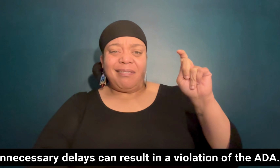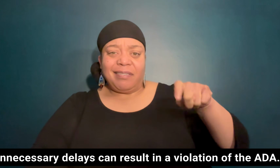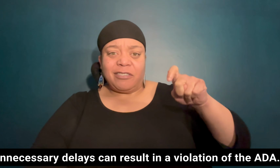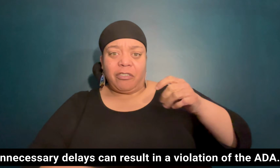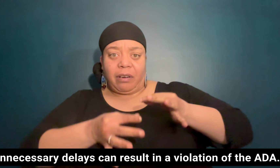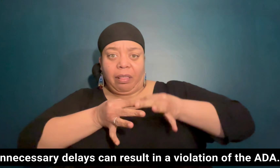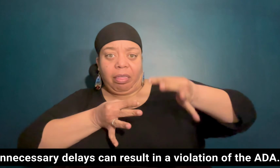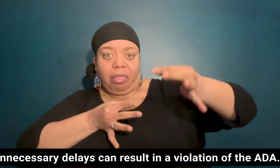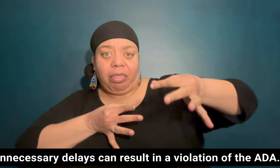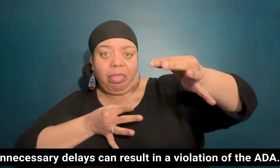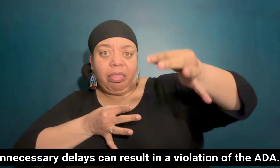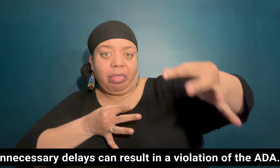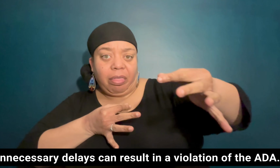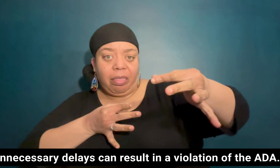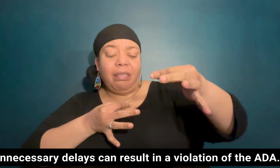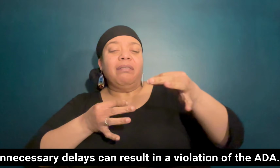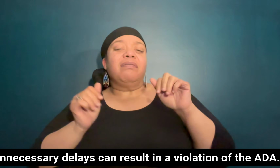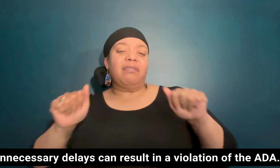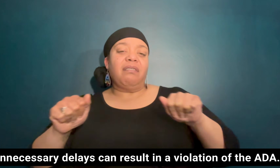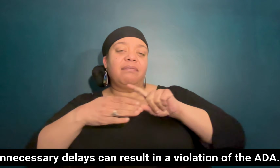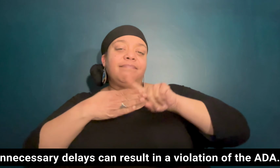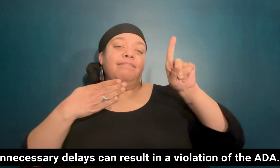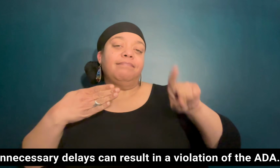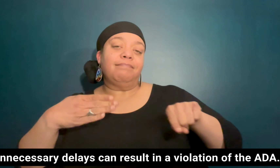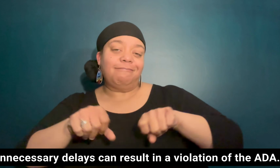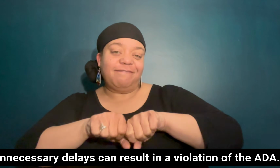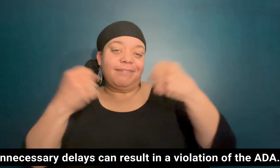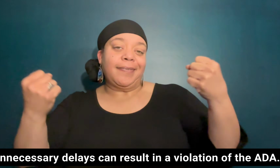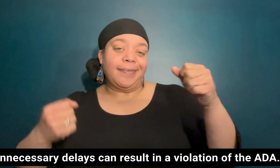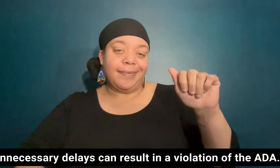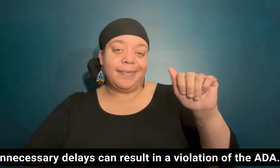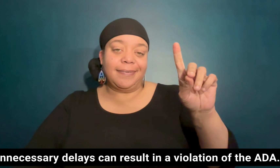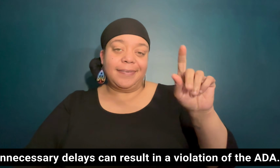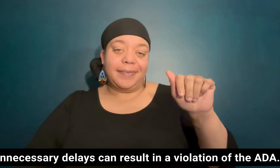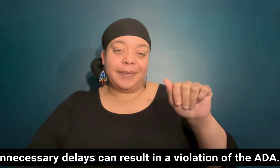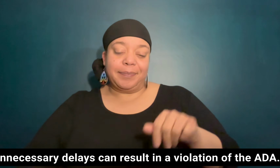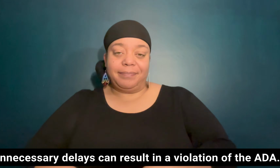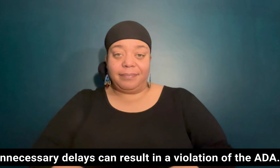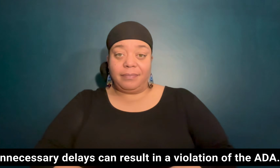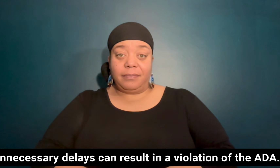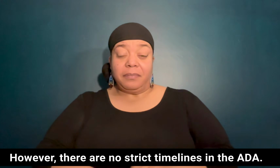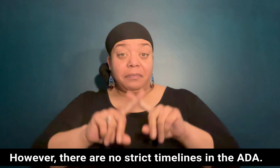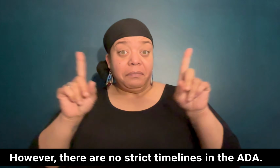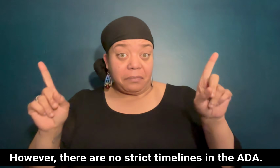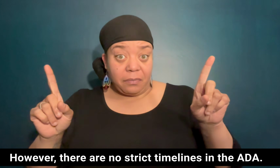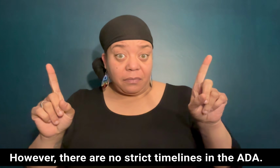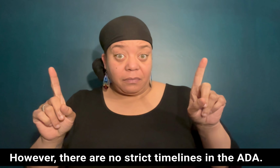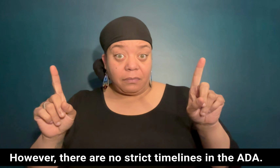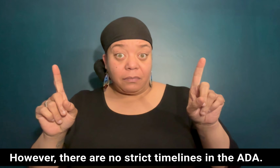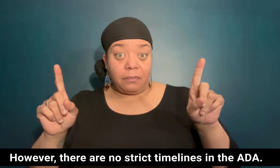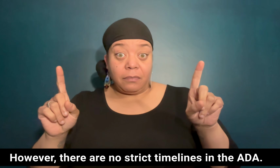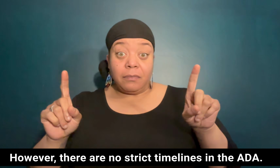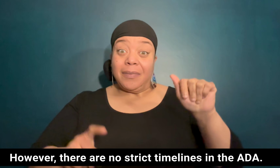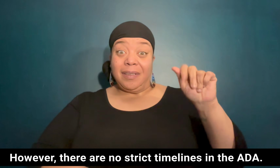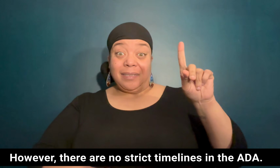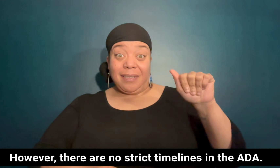Unnecessary delays can result in a violation of the ADA. However, there are no